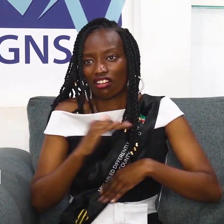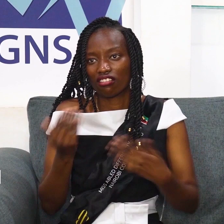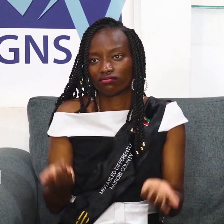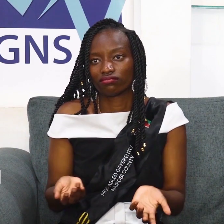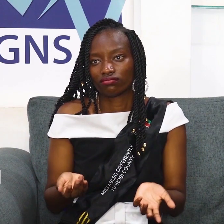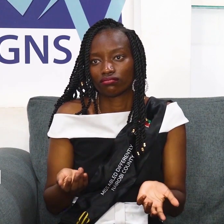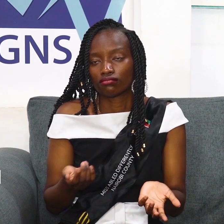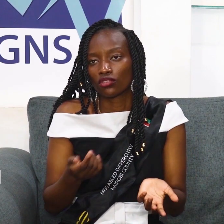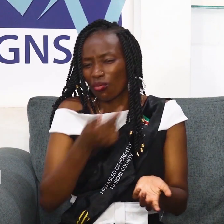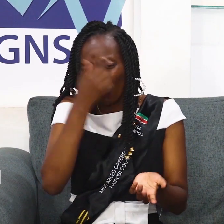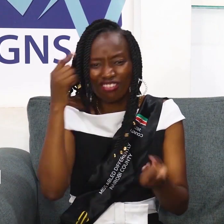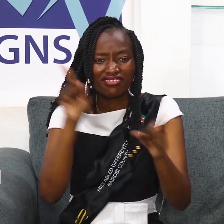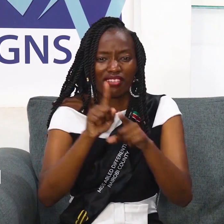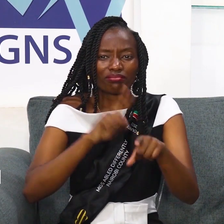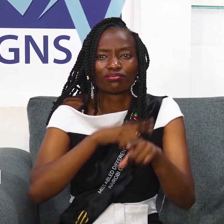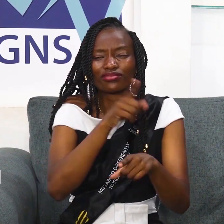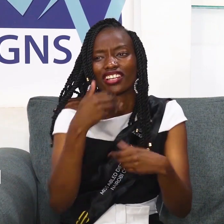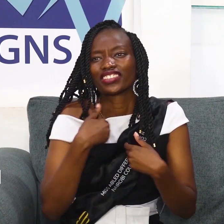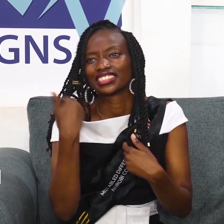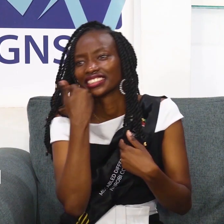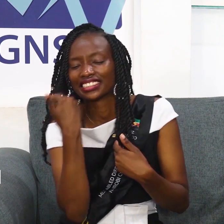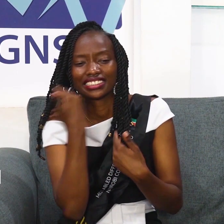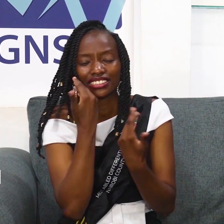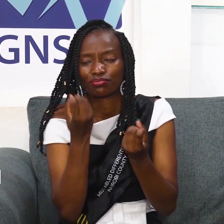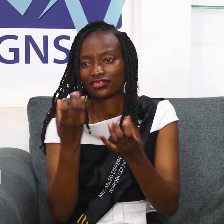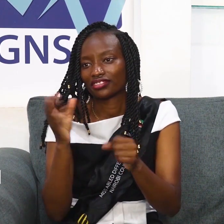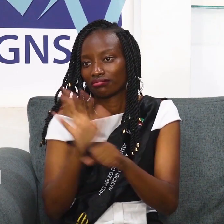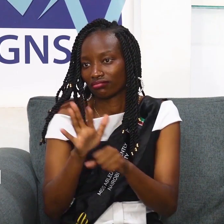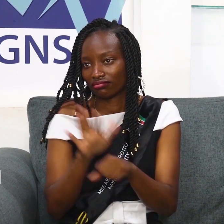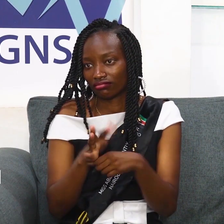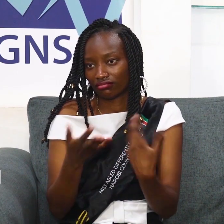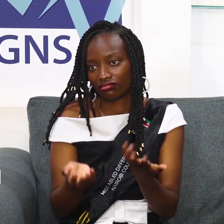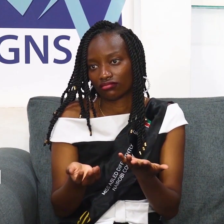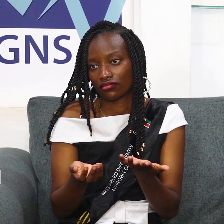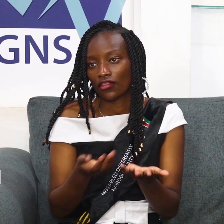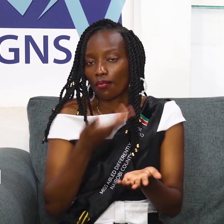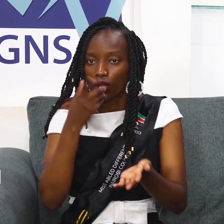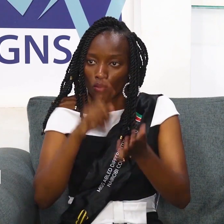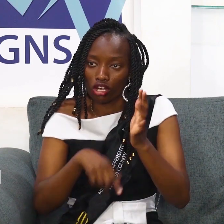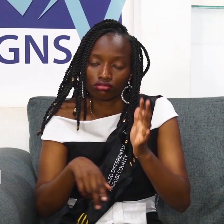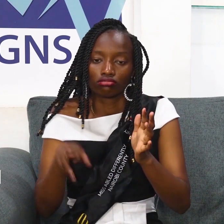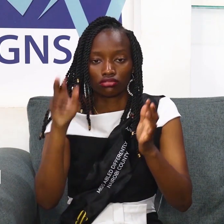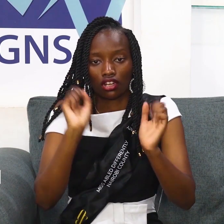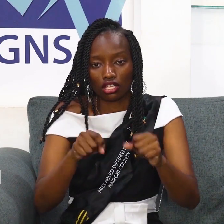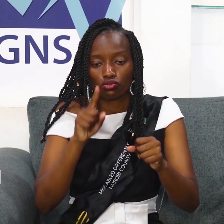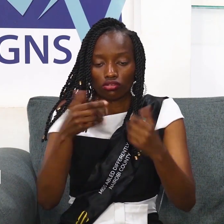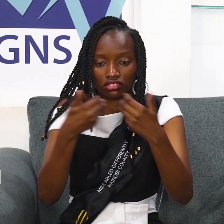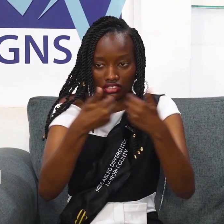we really had to learn in small groups to make sure it was easier. So if sometimes someone will, and many times people will get